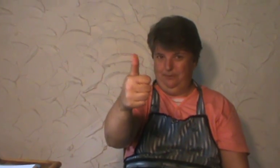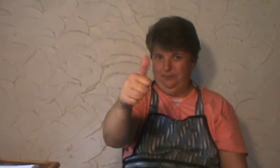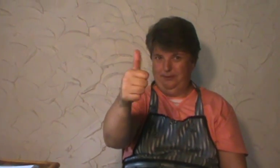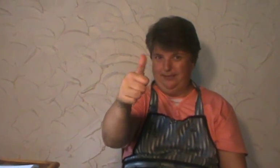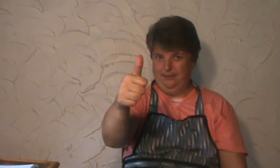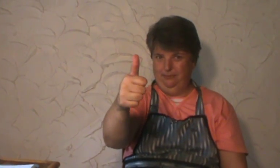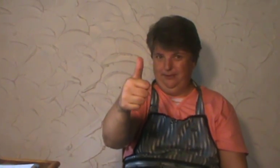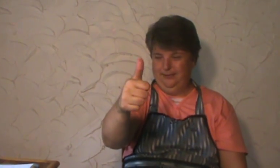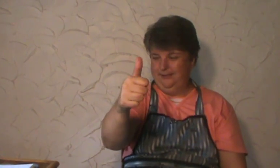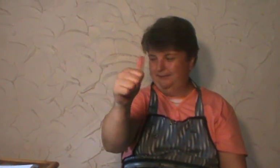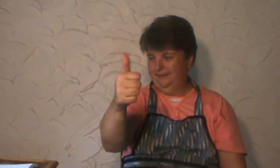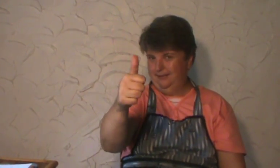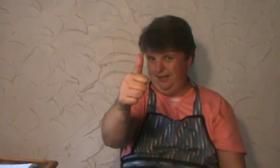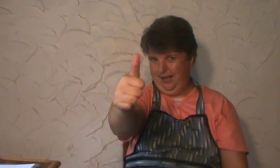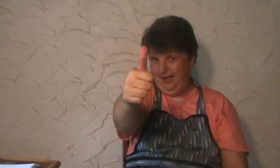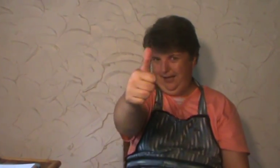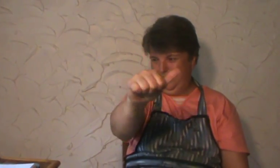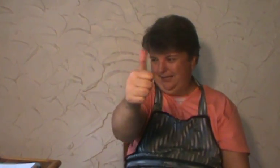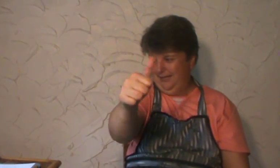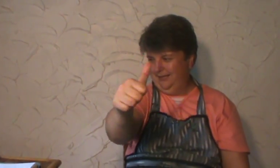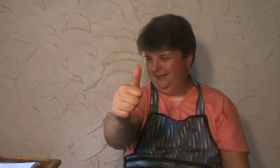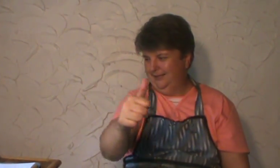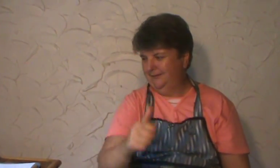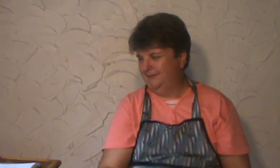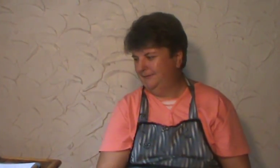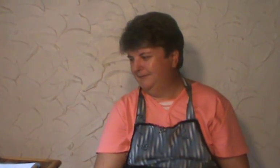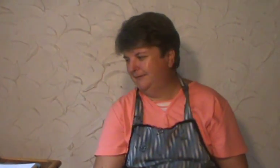Remember what this number is? Hey.